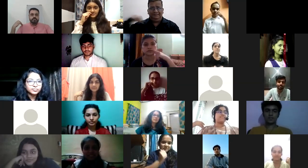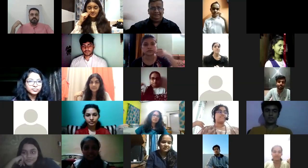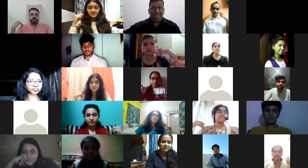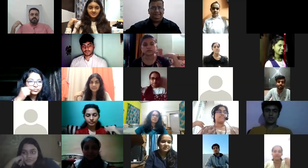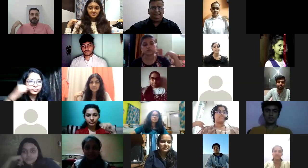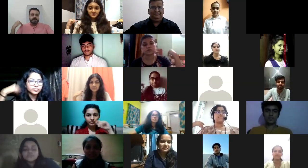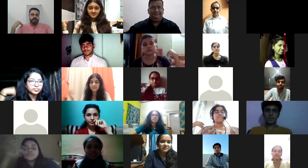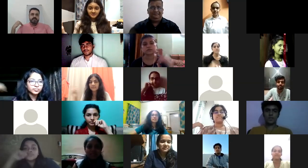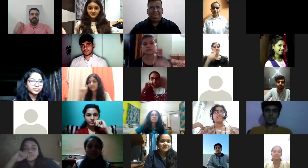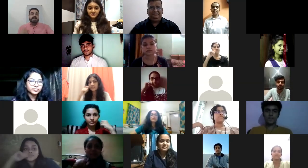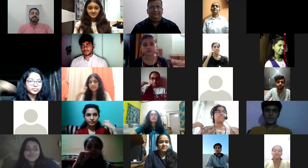This is bhai, brother. Sister.